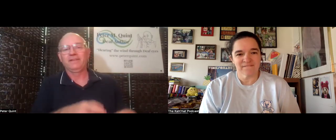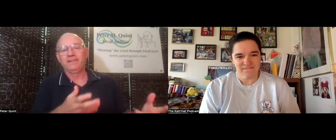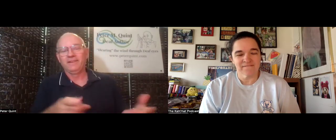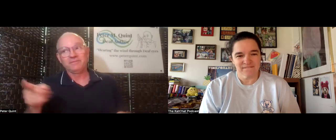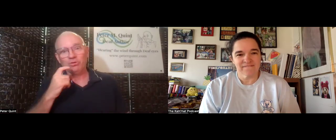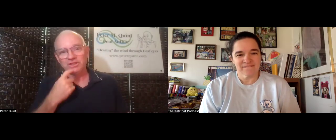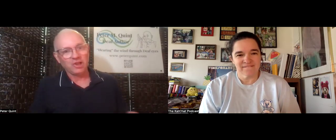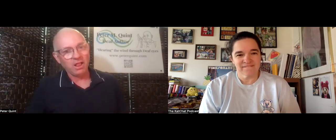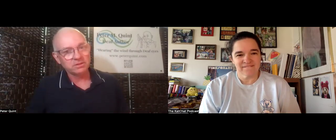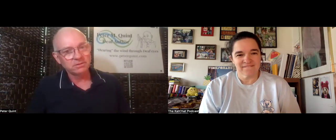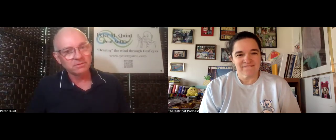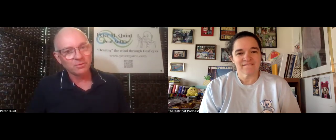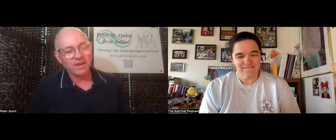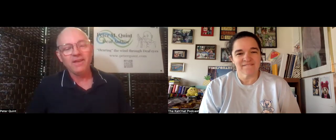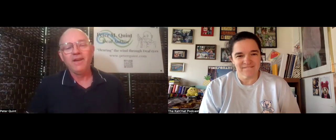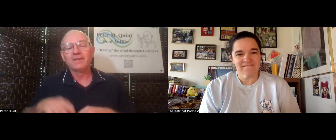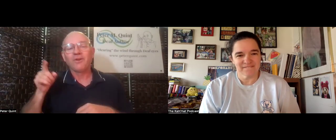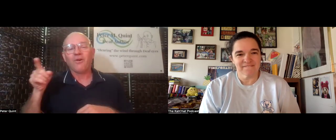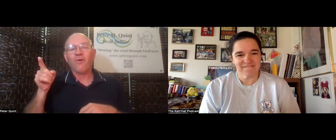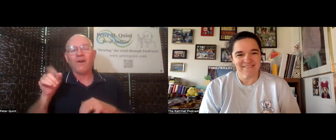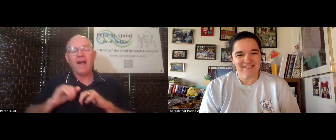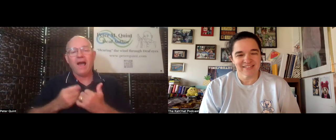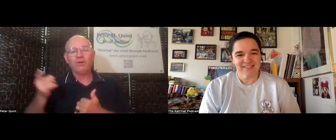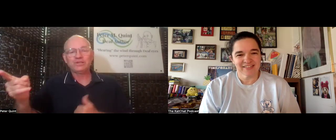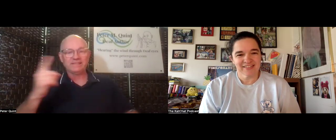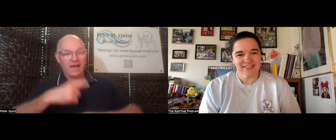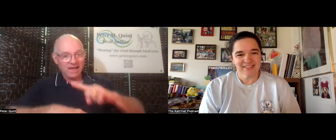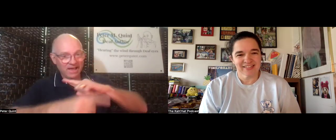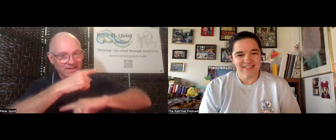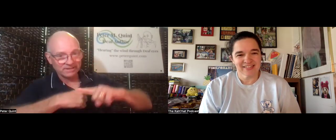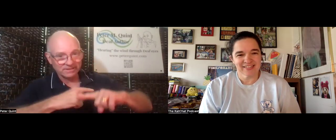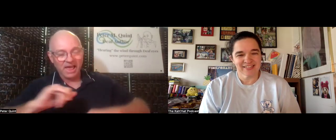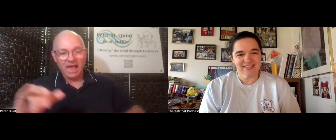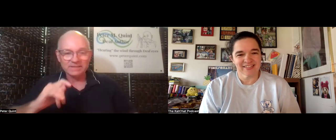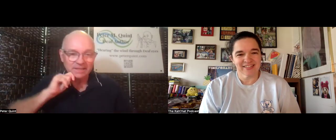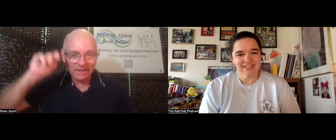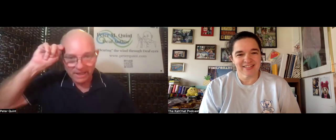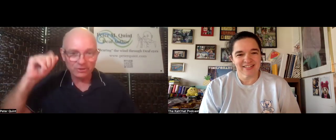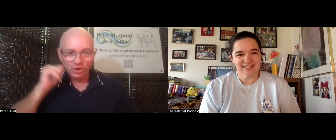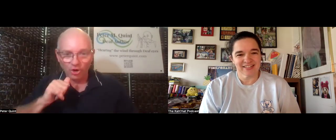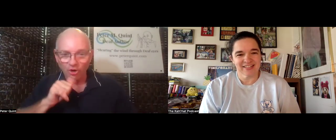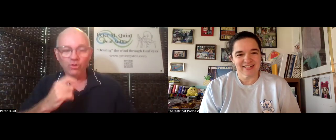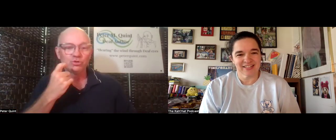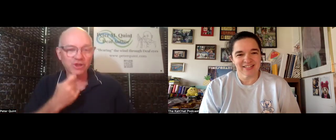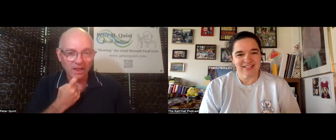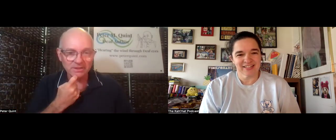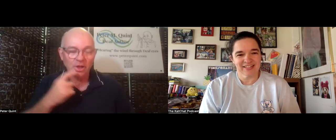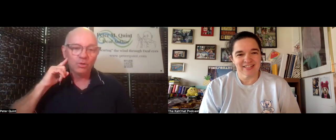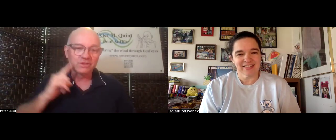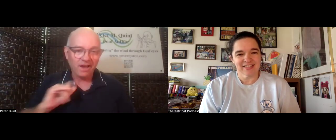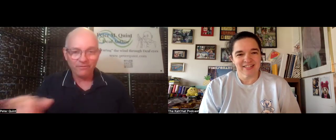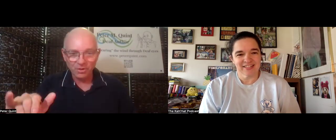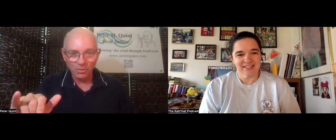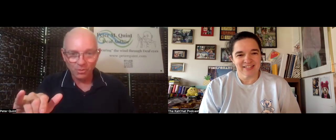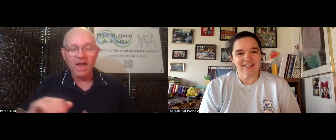else. Oh, she's jealous. Okay. So how she signs as a teenage girl who's jealous,